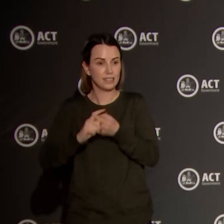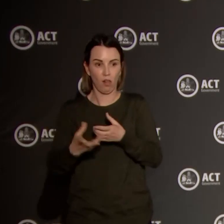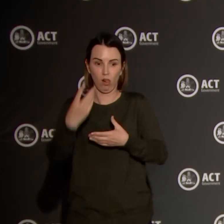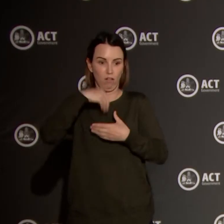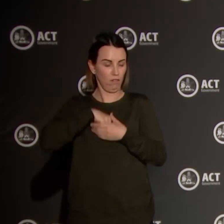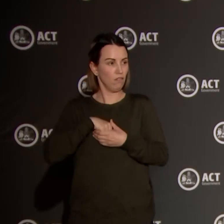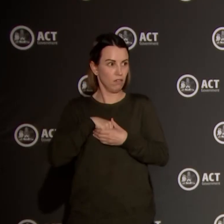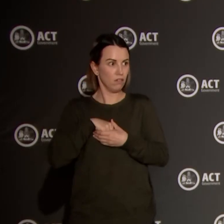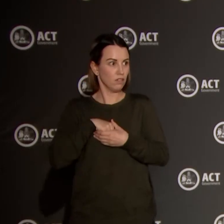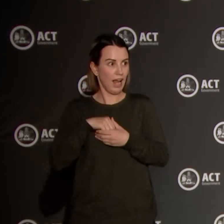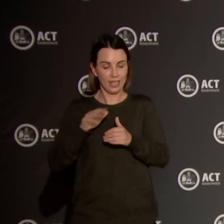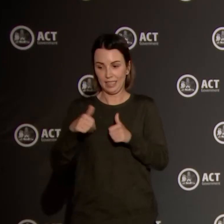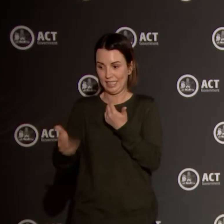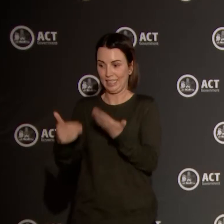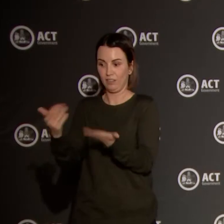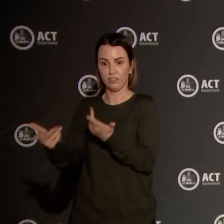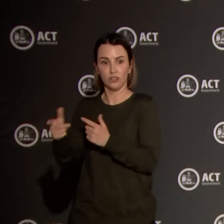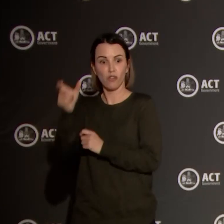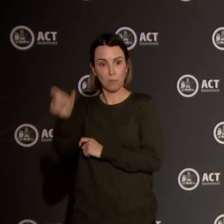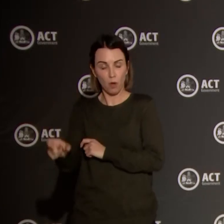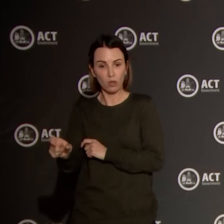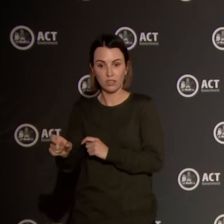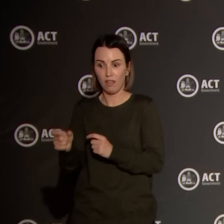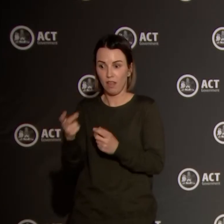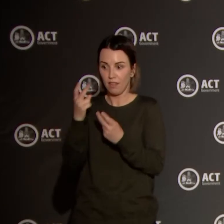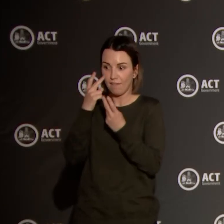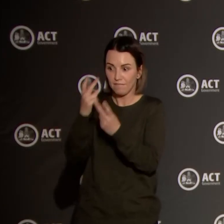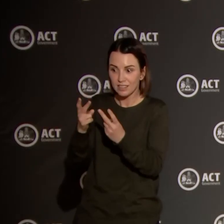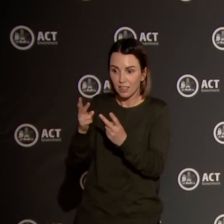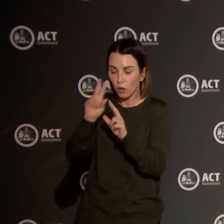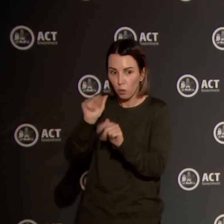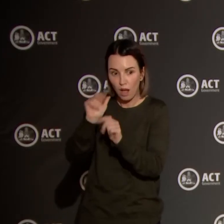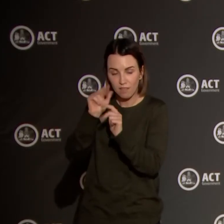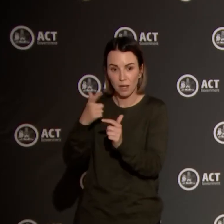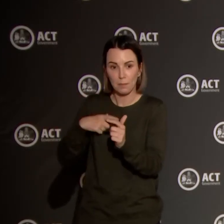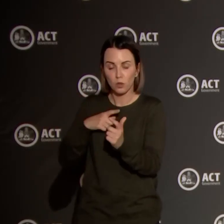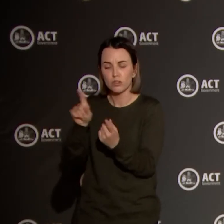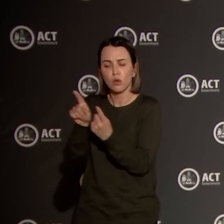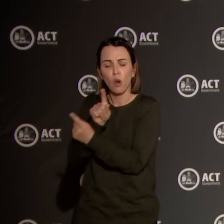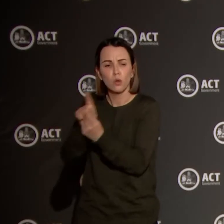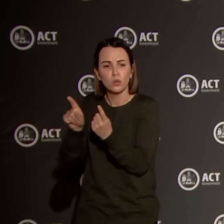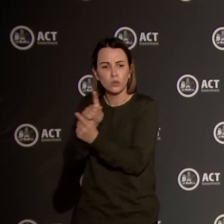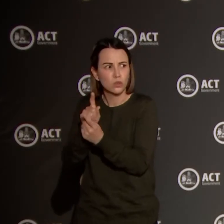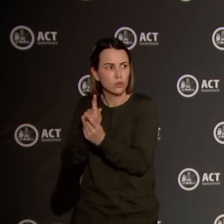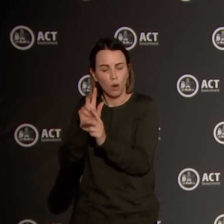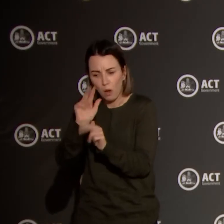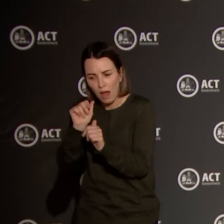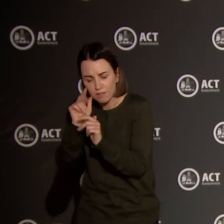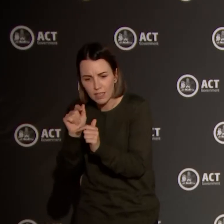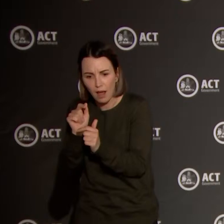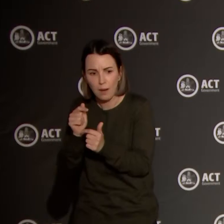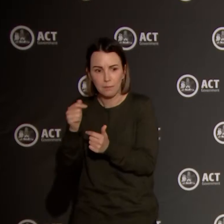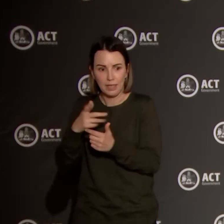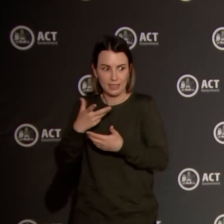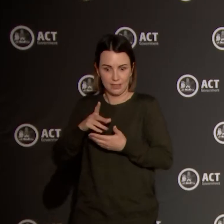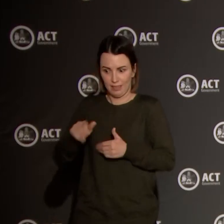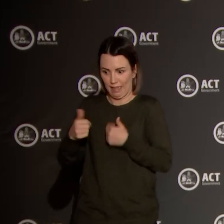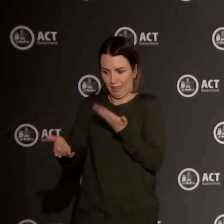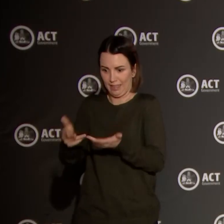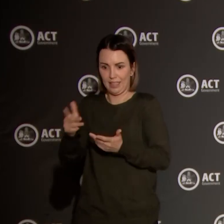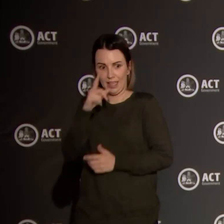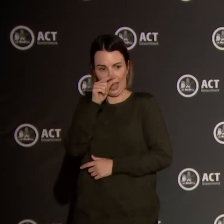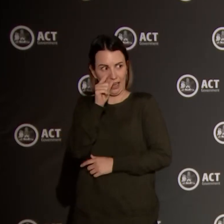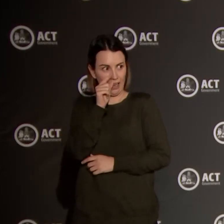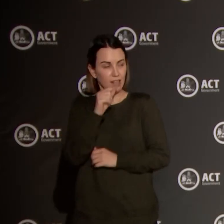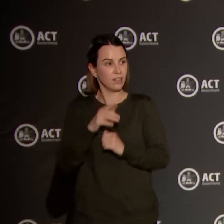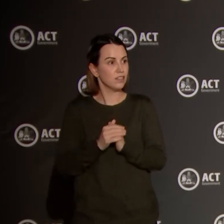a risk of transmitting the virus to the person that they're caring for because of that close contact. So alongside infection prevention and